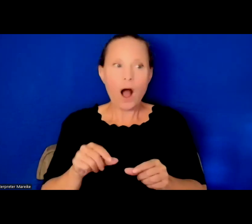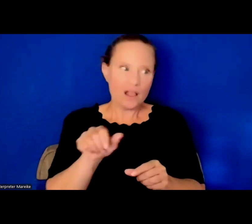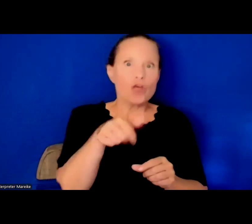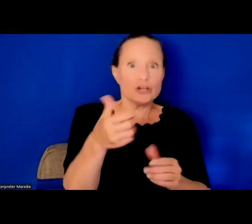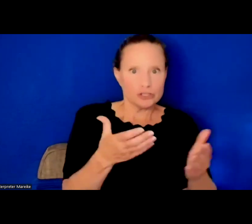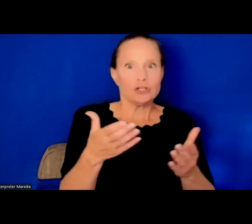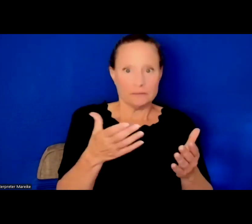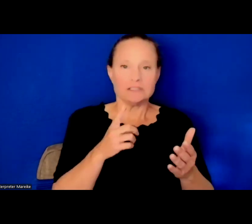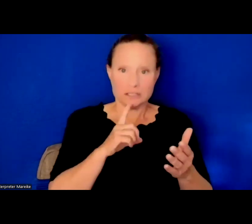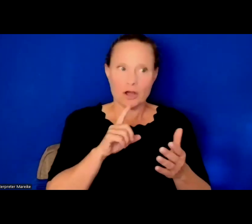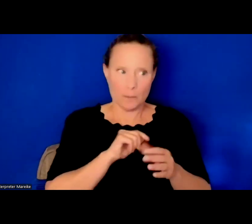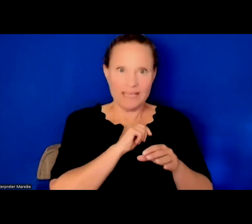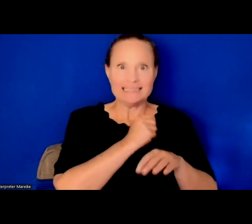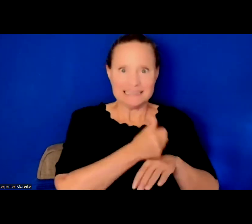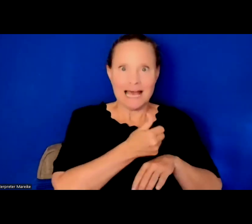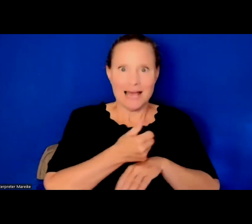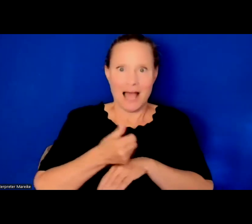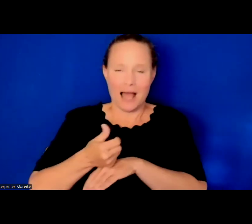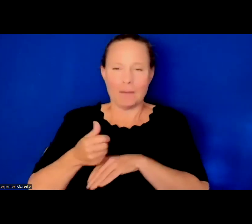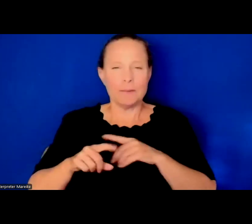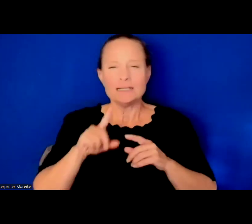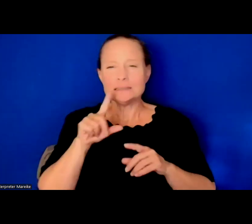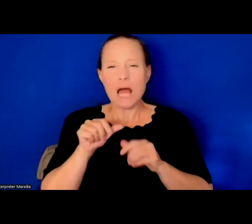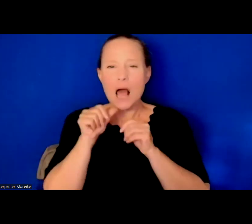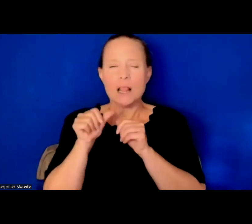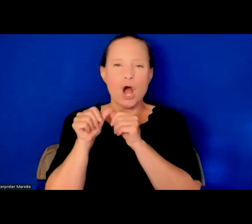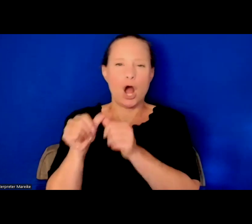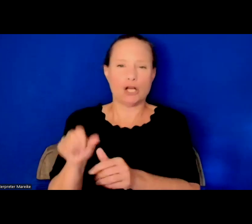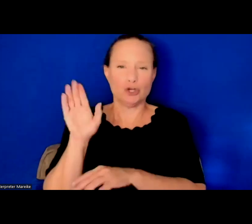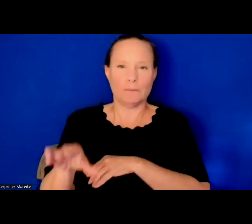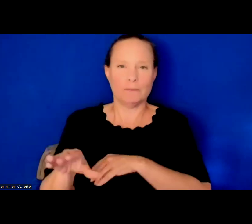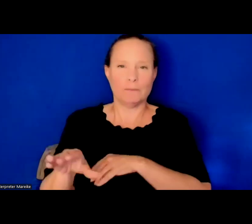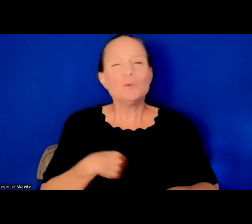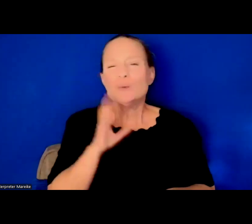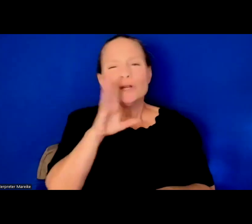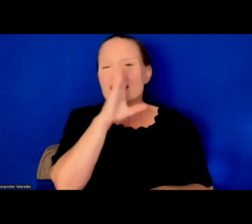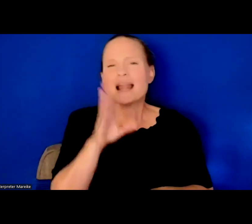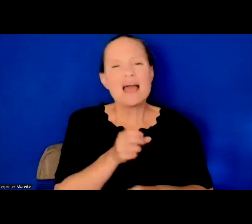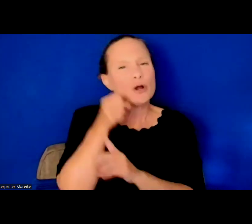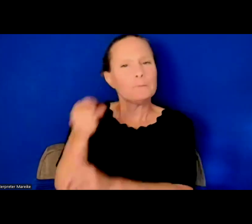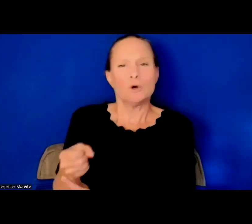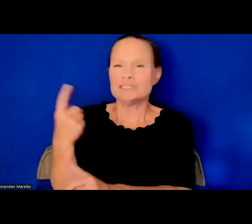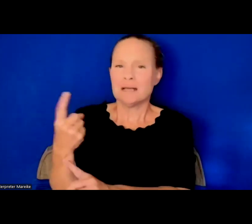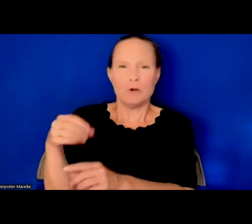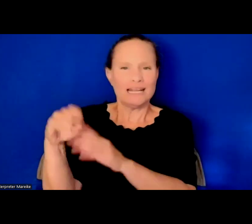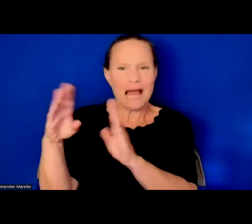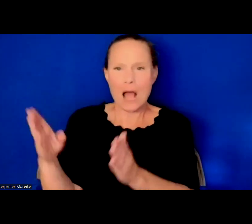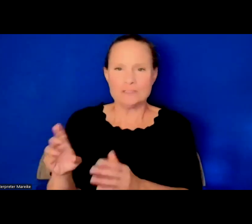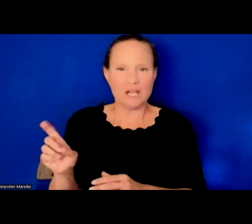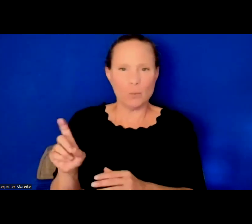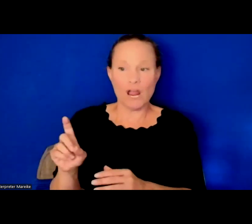up. But it's not long term. And we would never ever place someone in housing where there's not